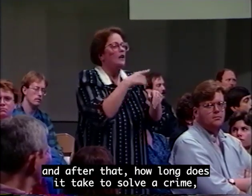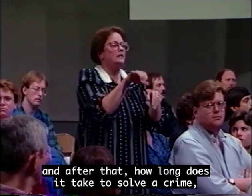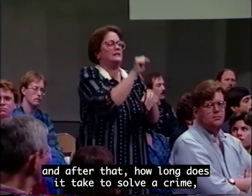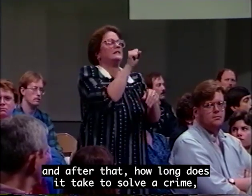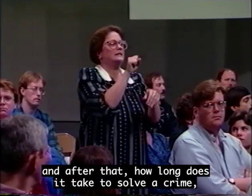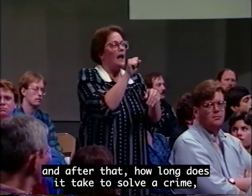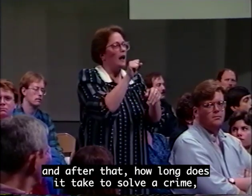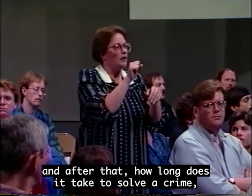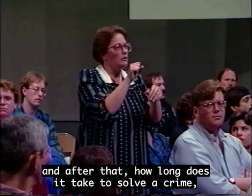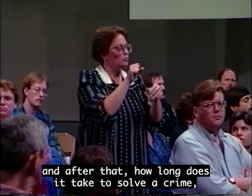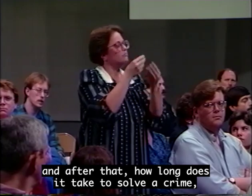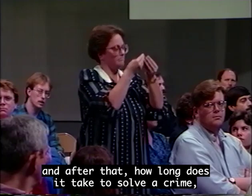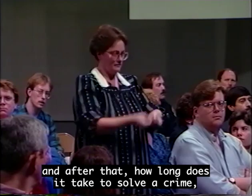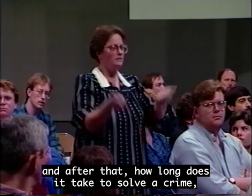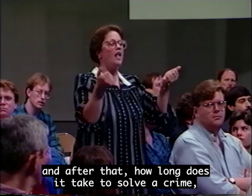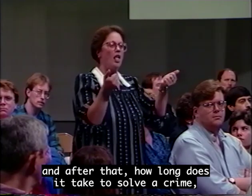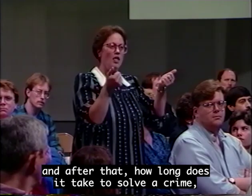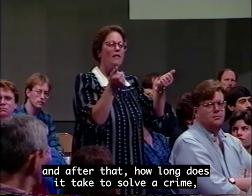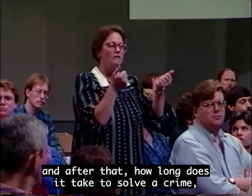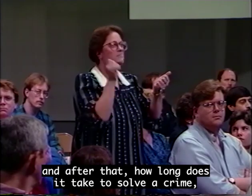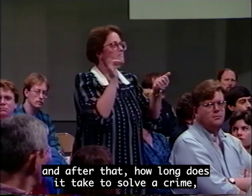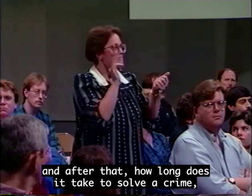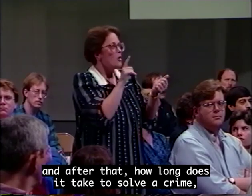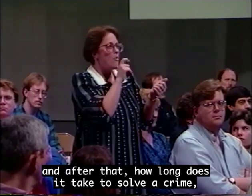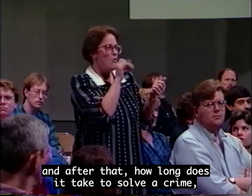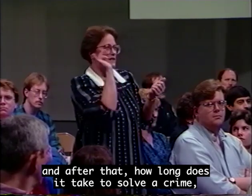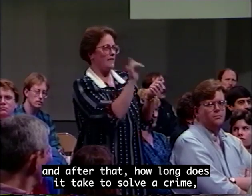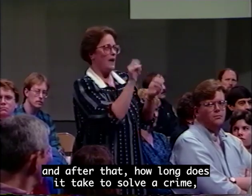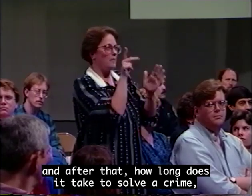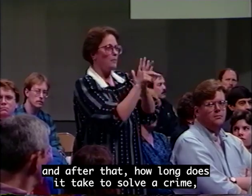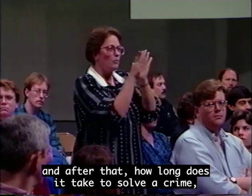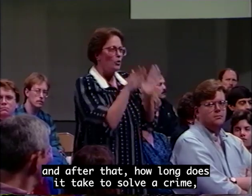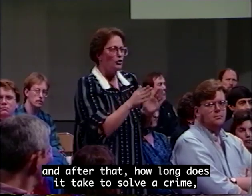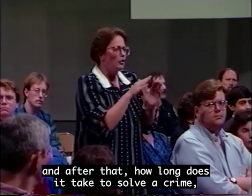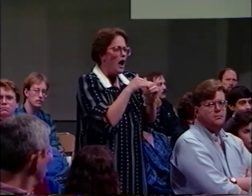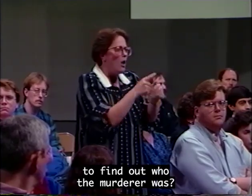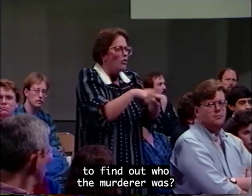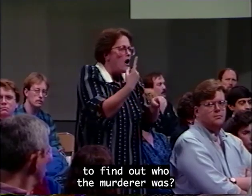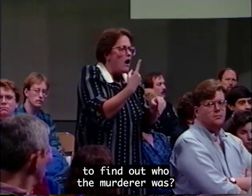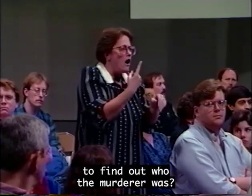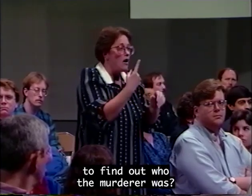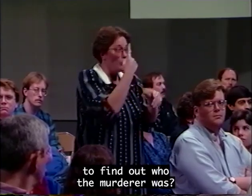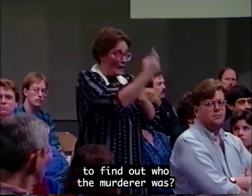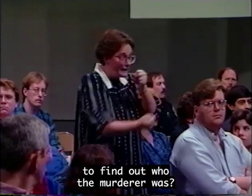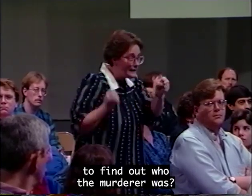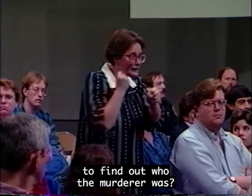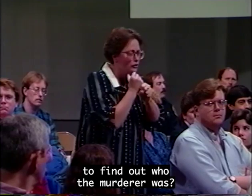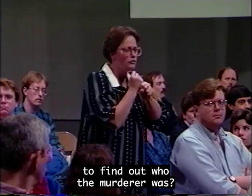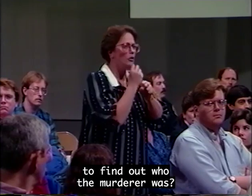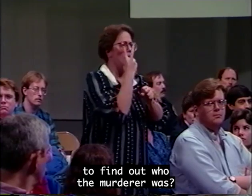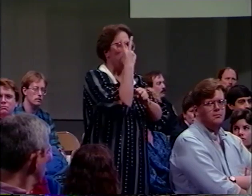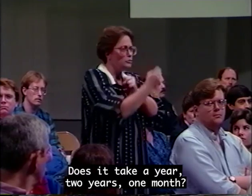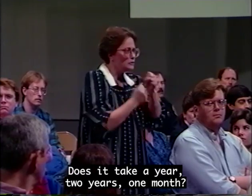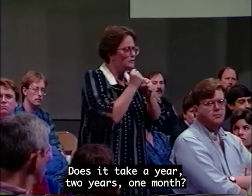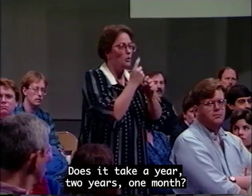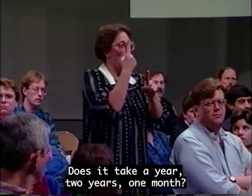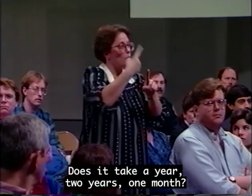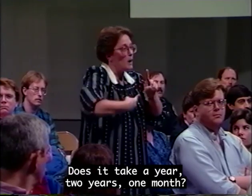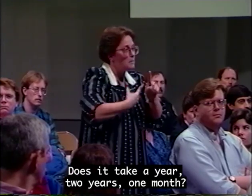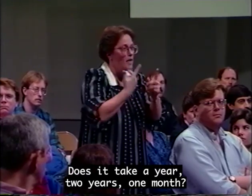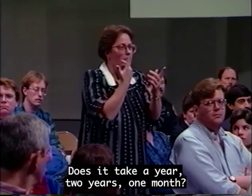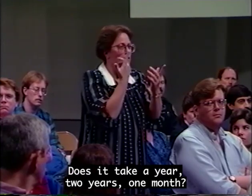that, how long does it take to solve a crime, to find out who the murderer was? Does it